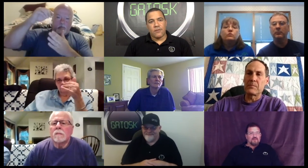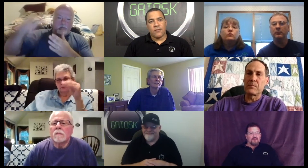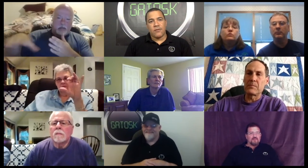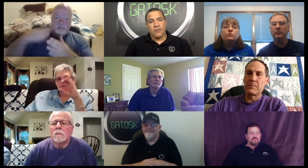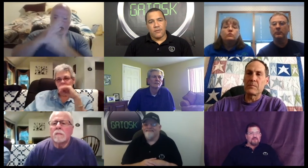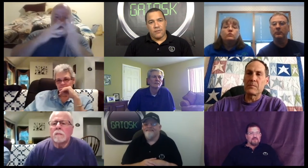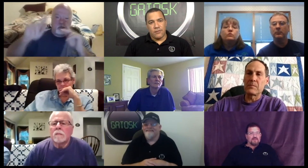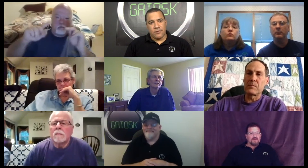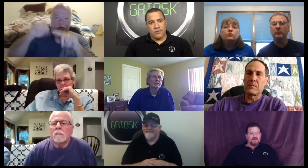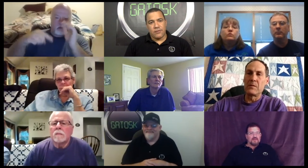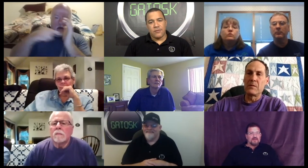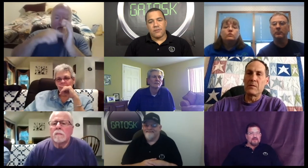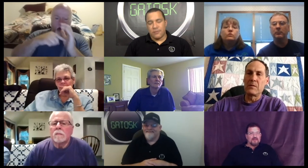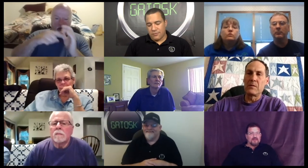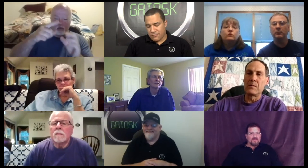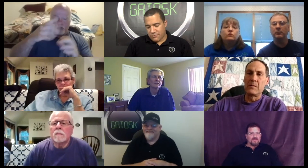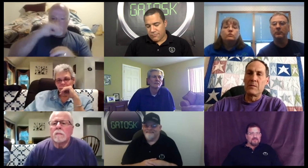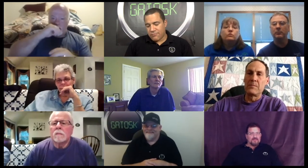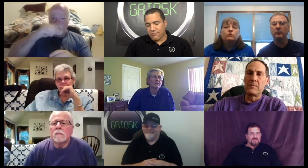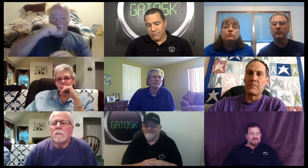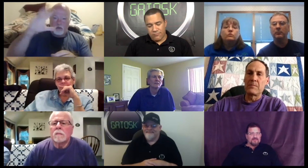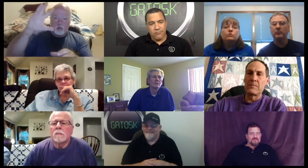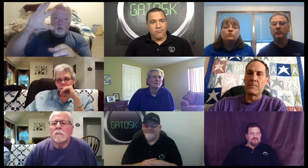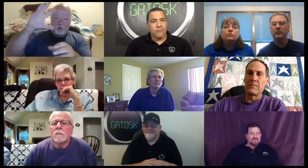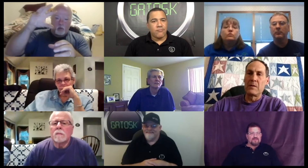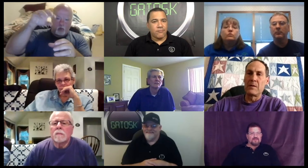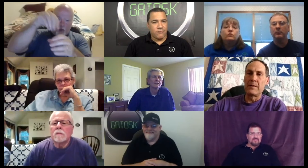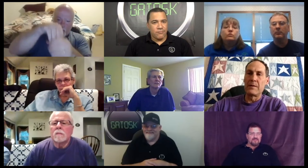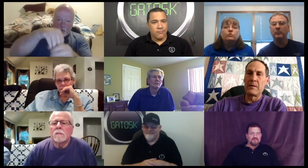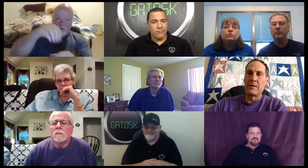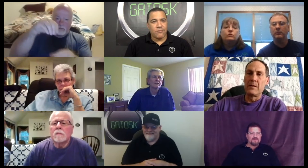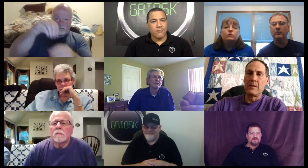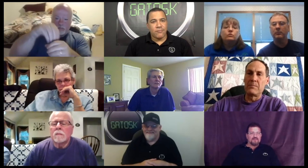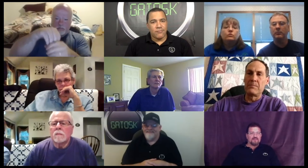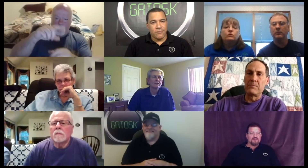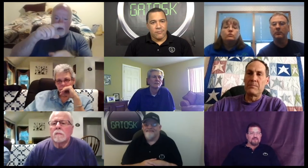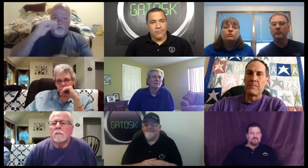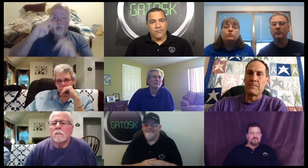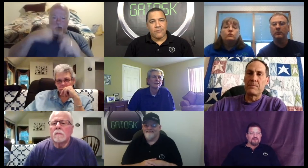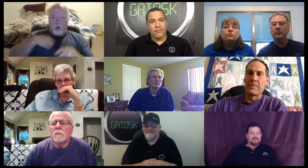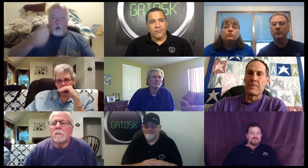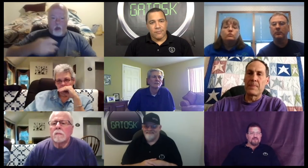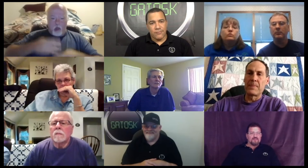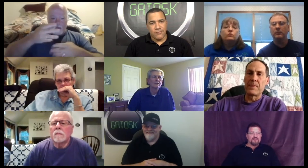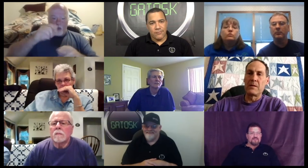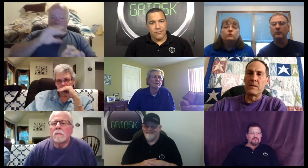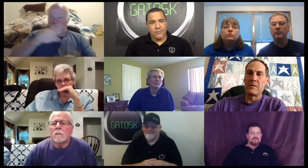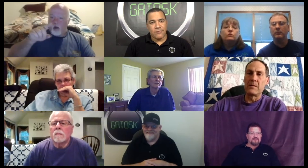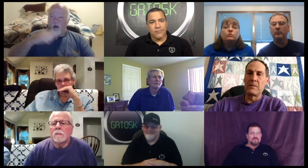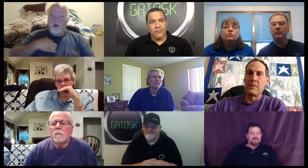like Photoshop or the graphic software, a lot of people can't afford that. Why doesn't that be included in